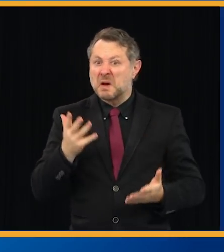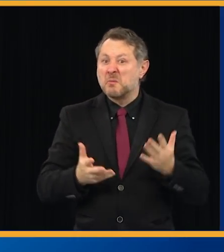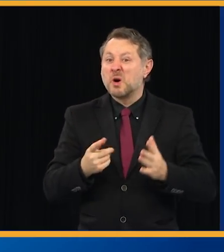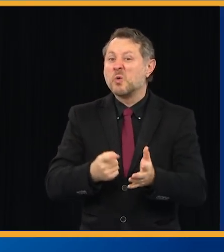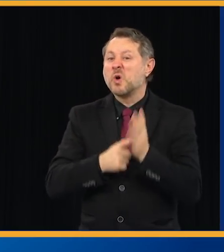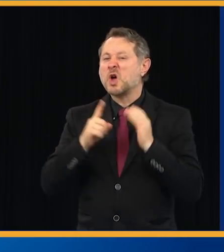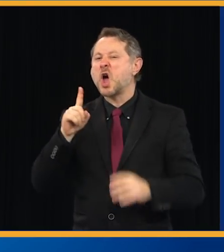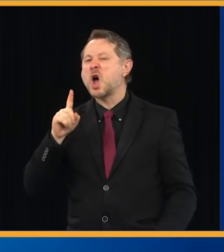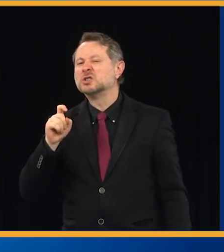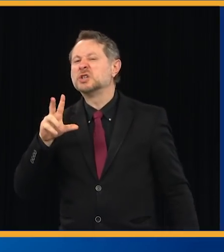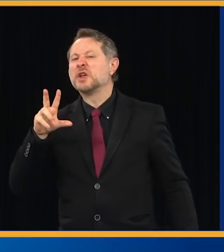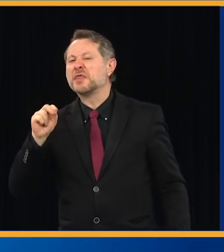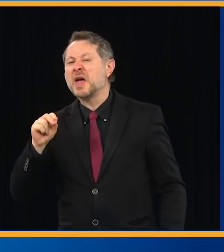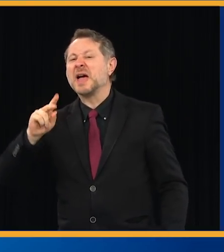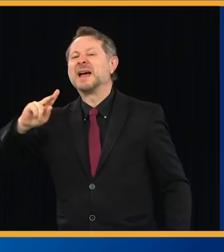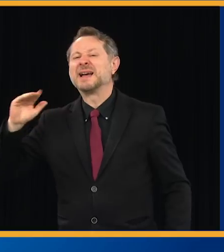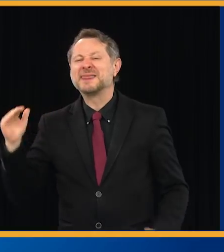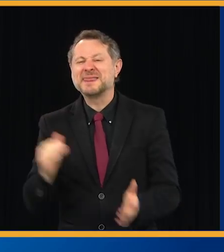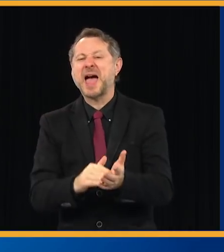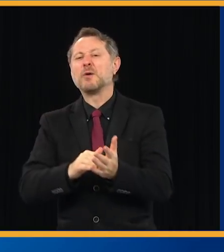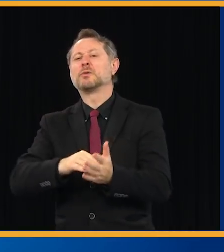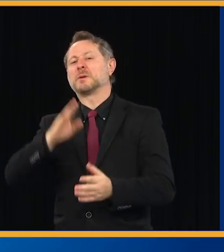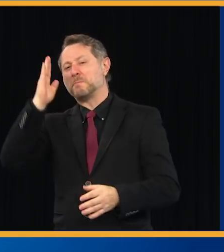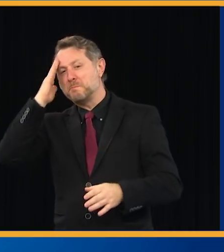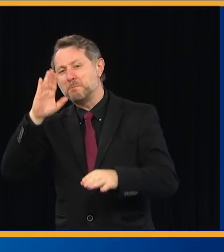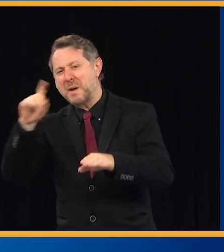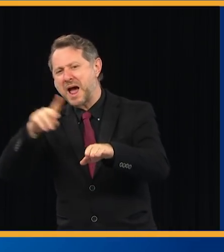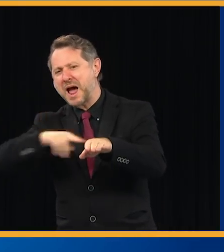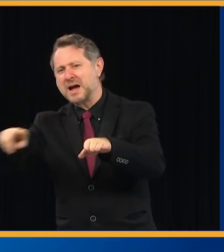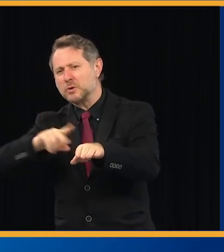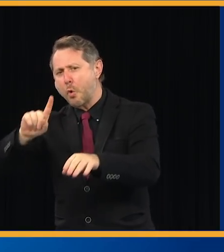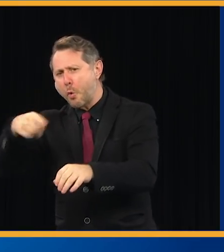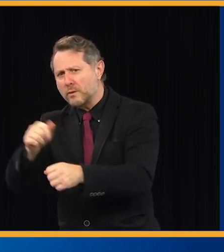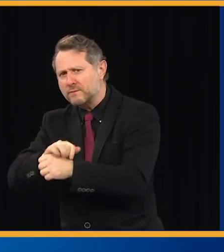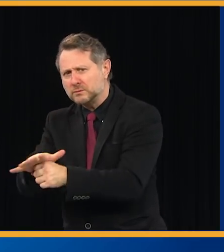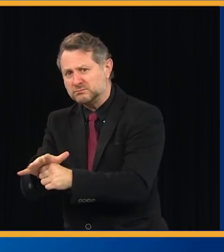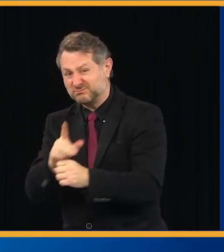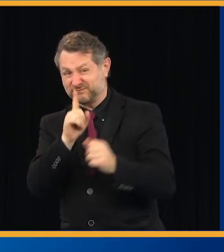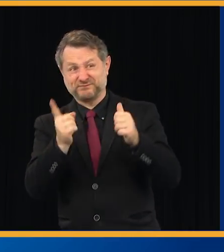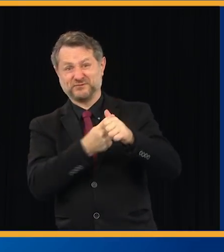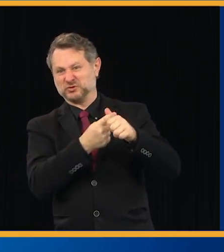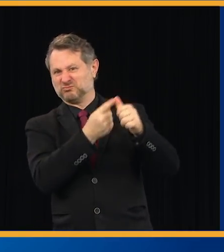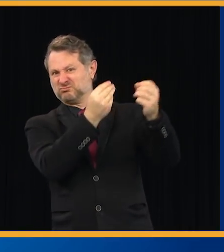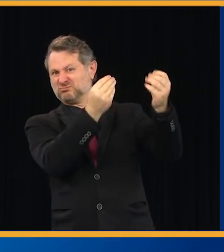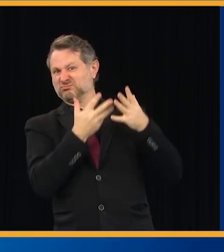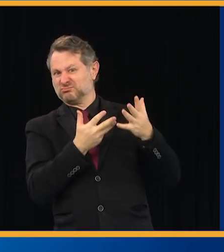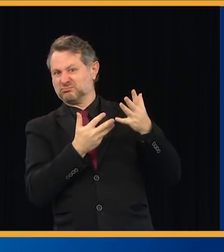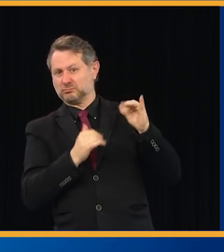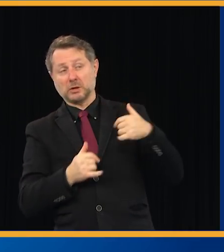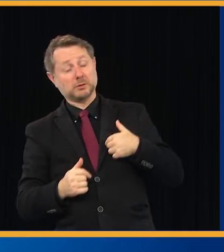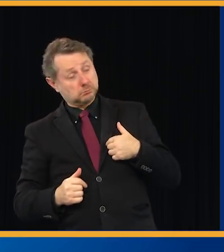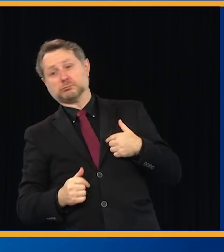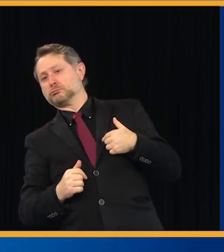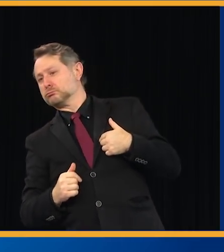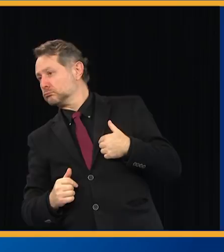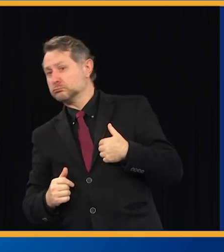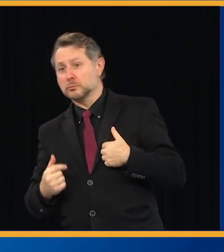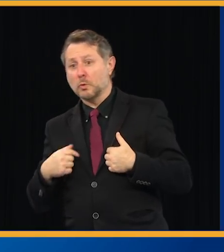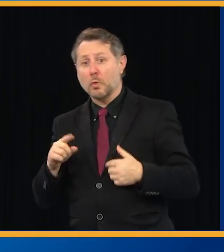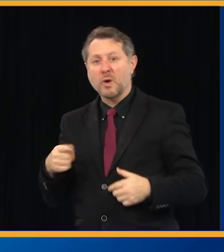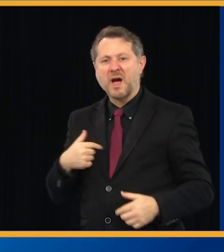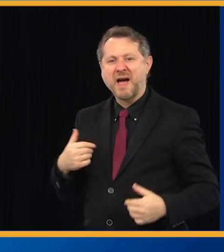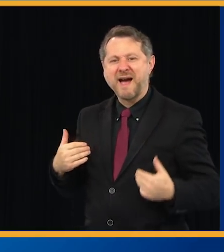beds for COVID. That was the initial projections. We only have 50,000 hospital beds in the